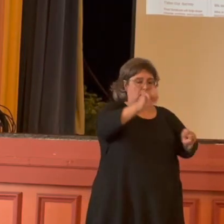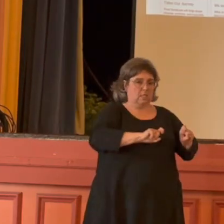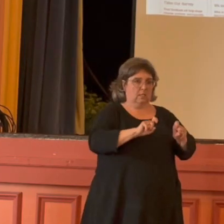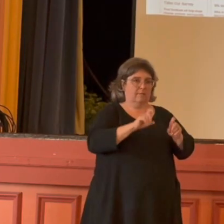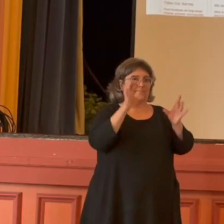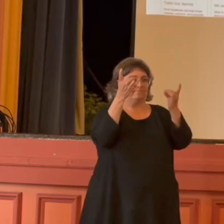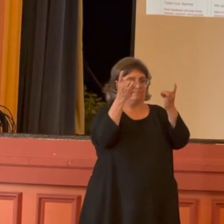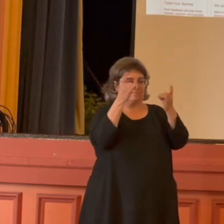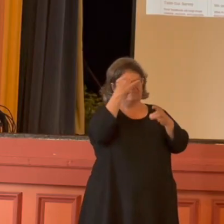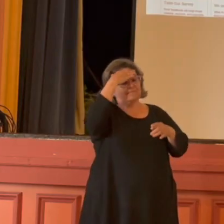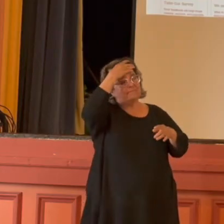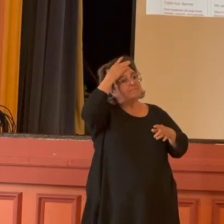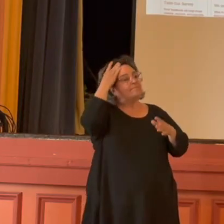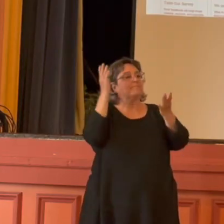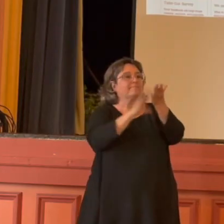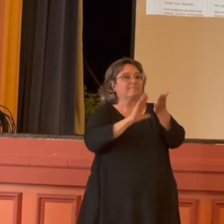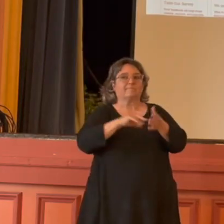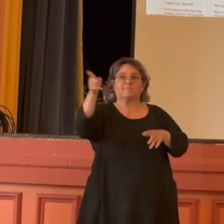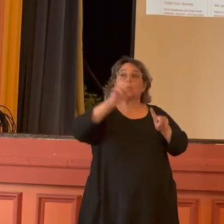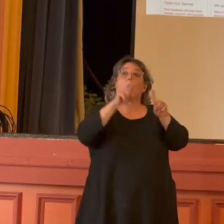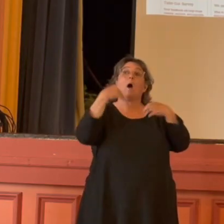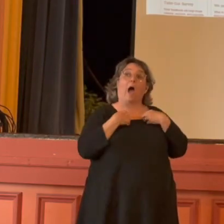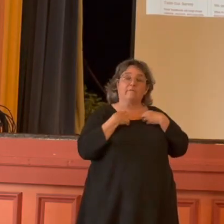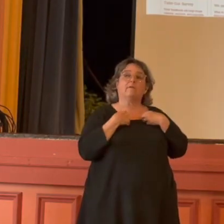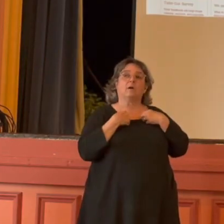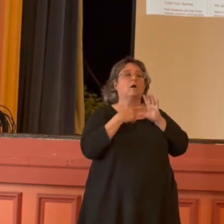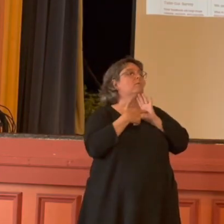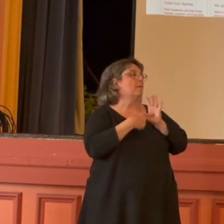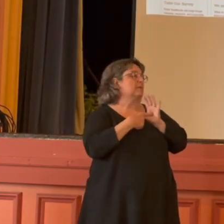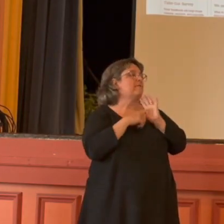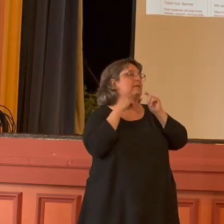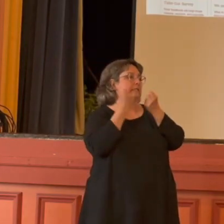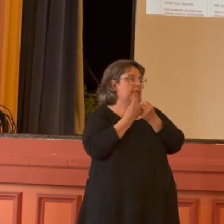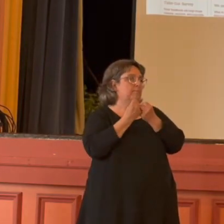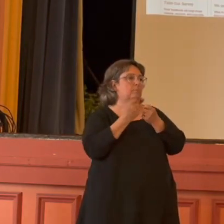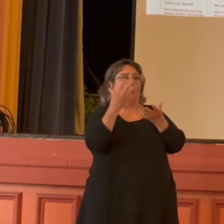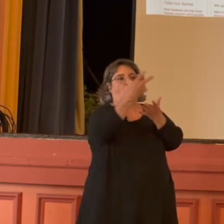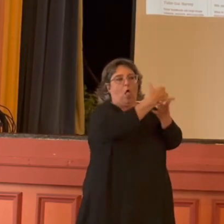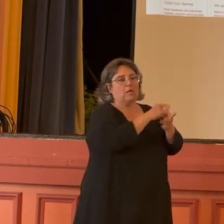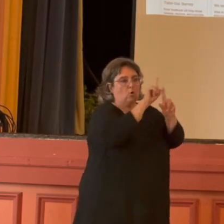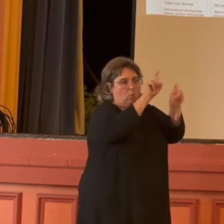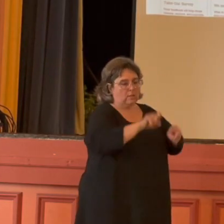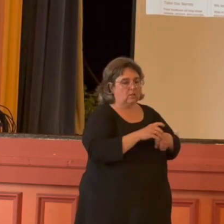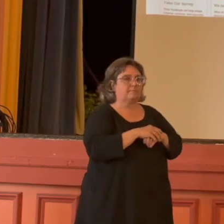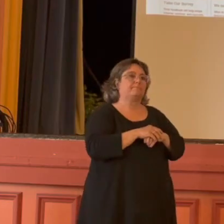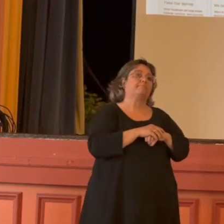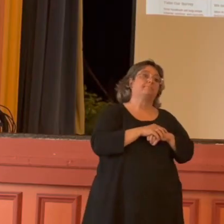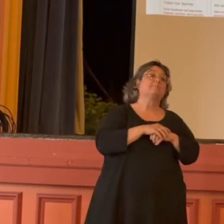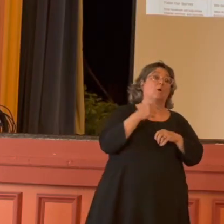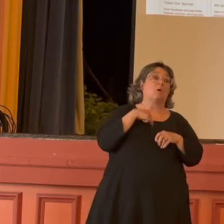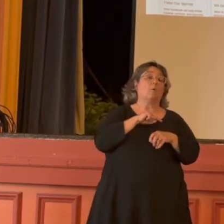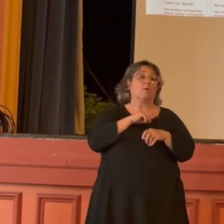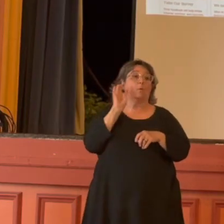them on the sticky, stick them on that board, or we'll have a representative from the team to come around and collect those questions. We'll grab those